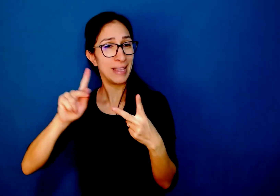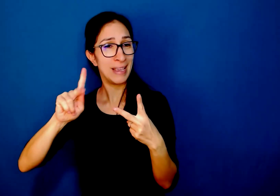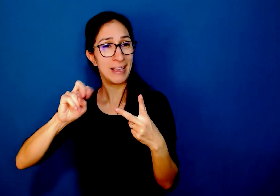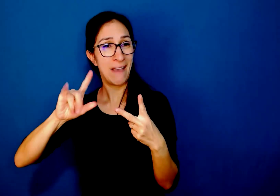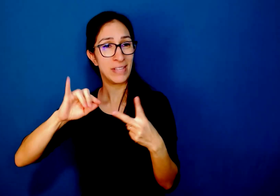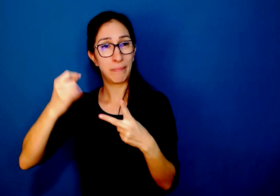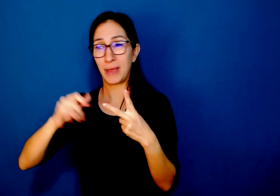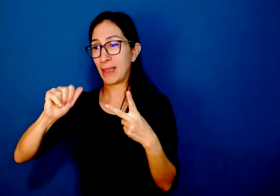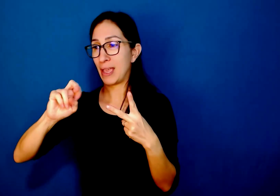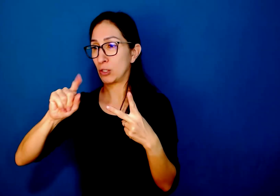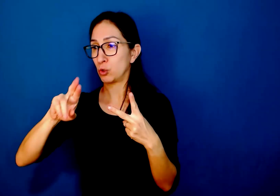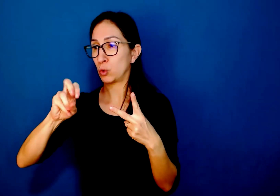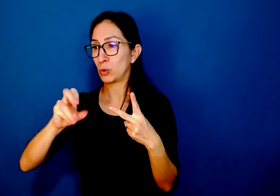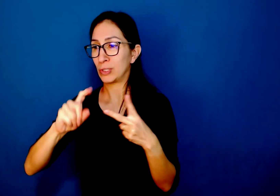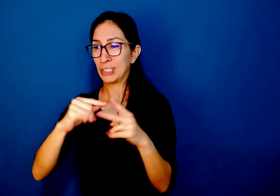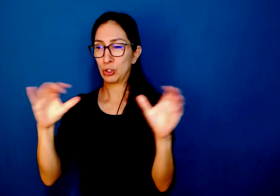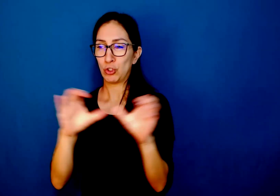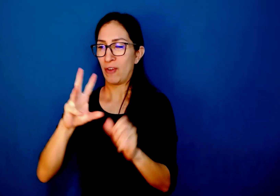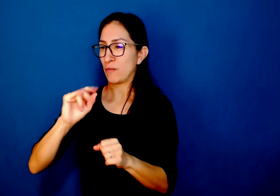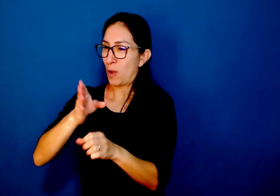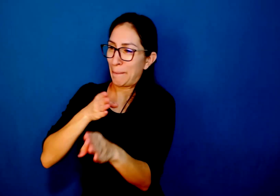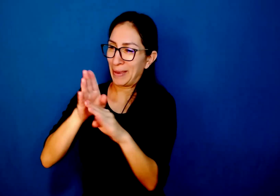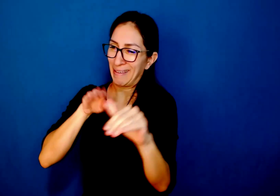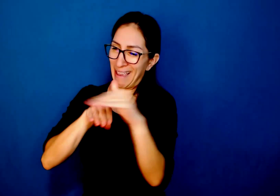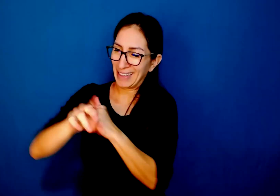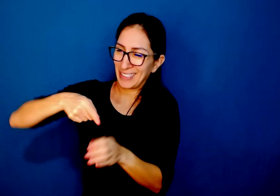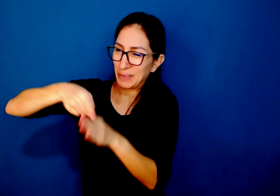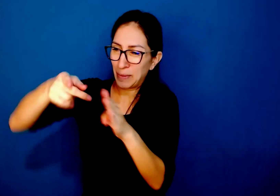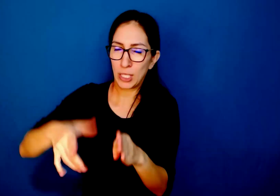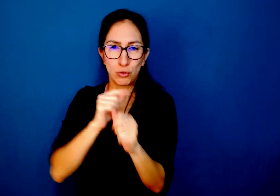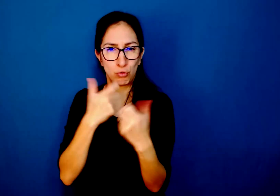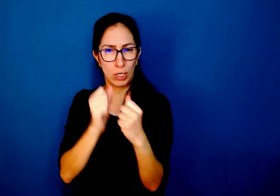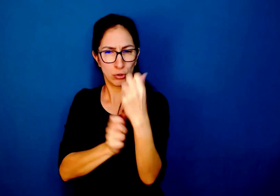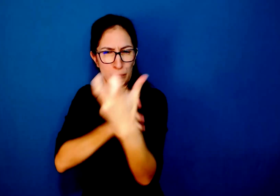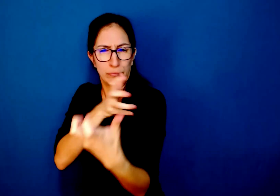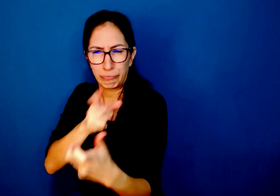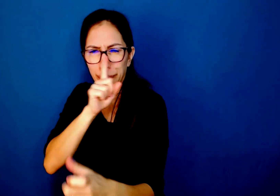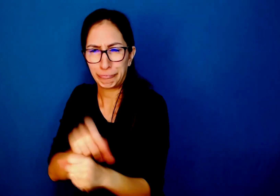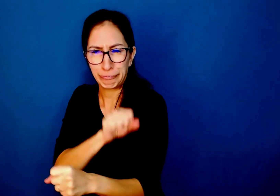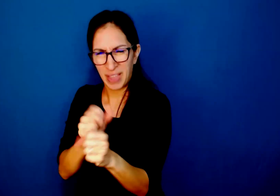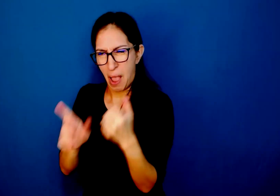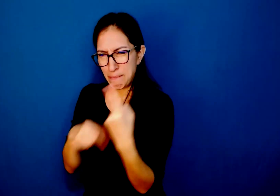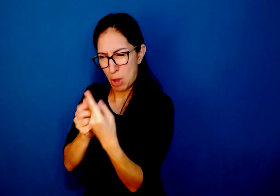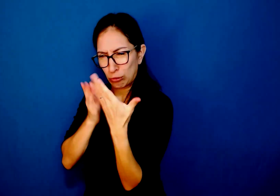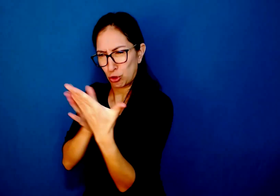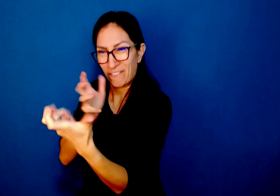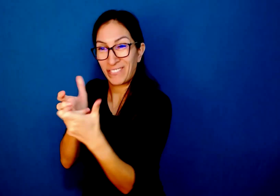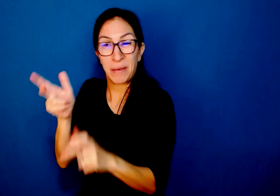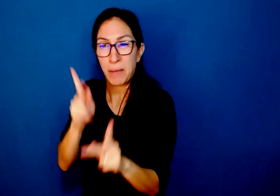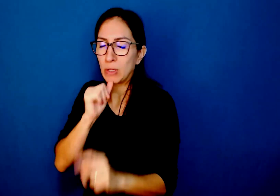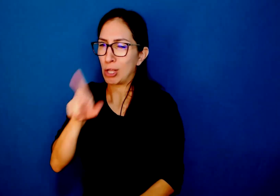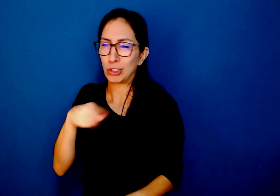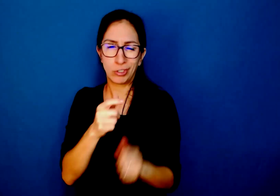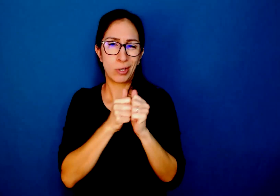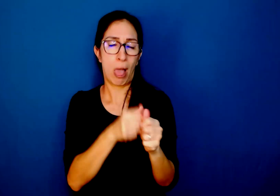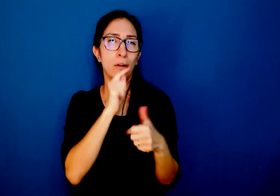who believes true accessibility is about serving people, not just meeting compliance checkboxes. He brings this genuine,